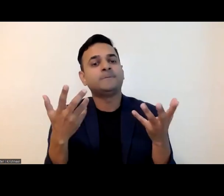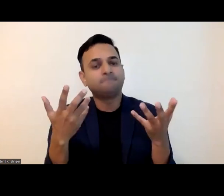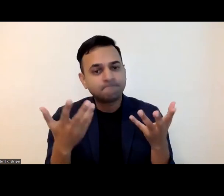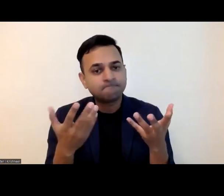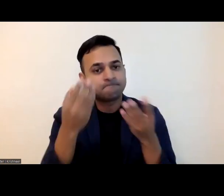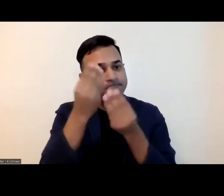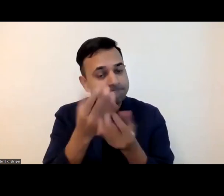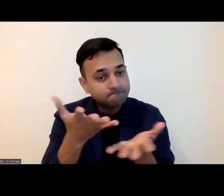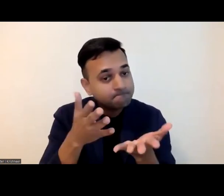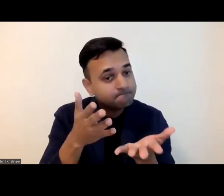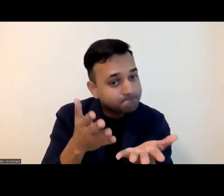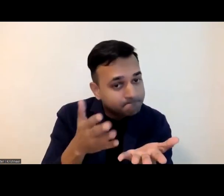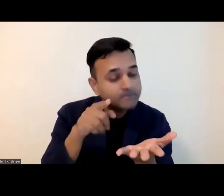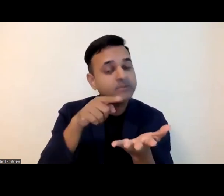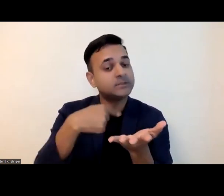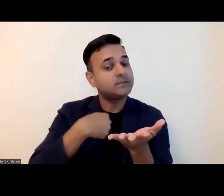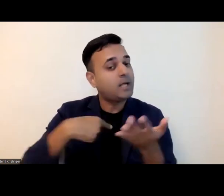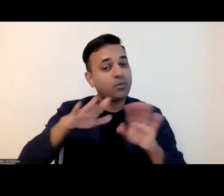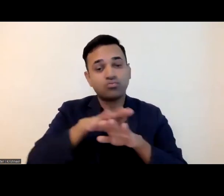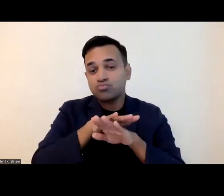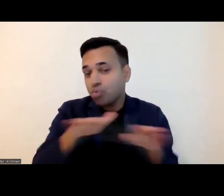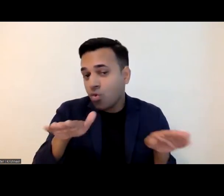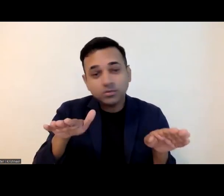we are people with